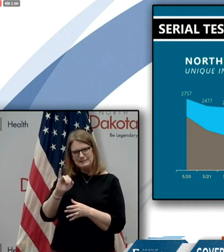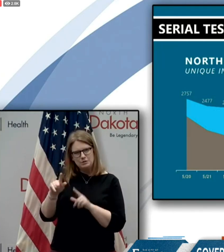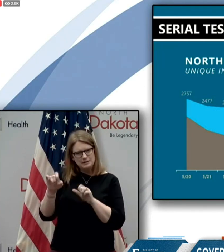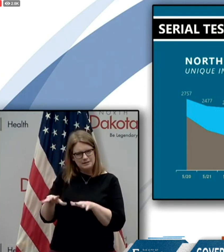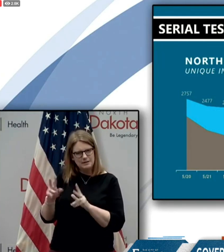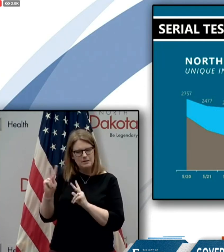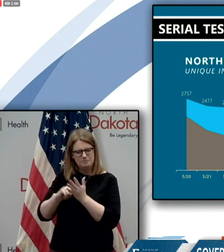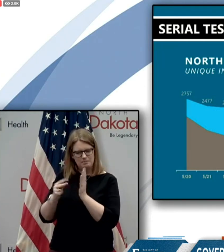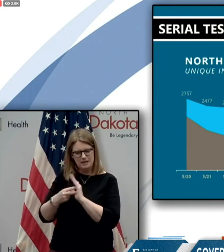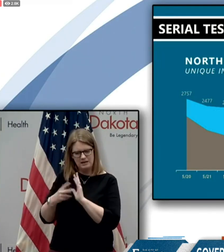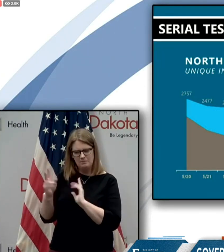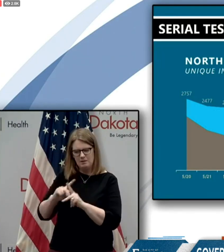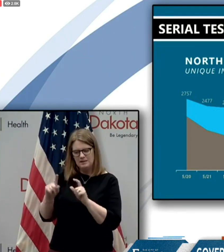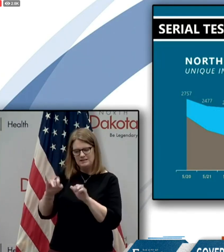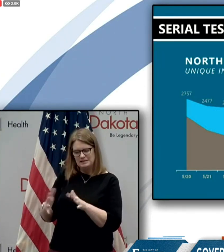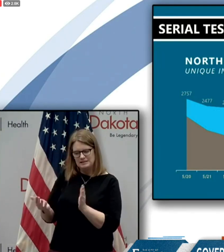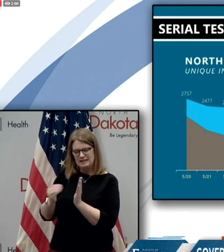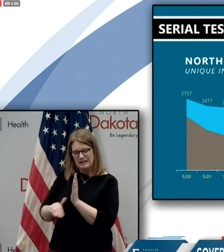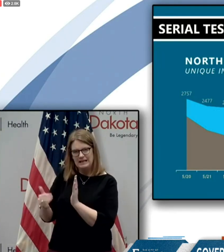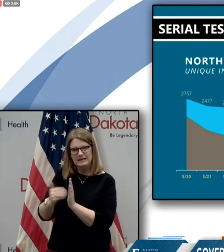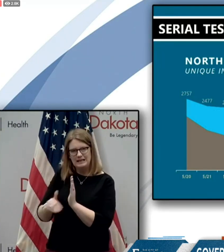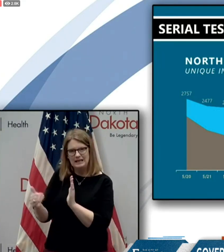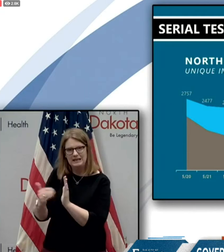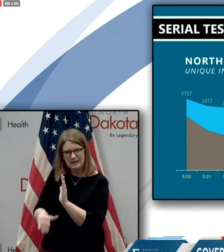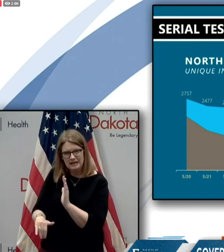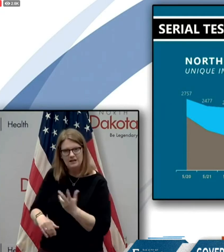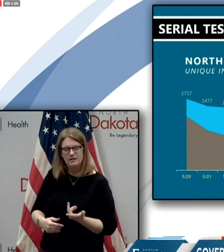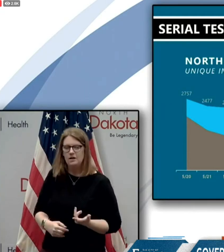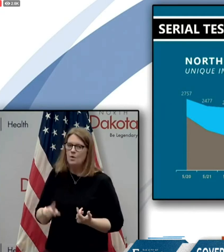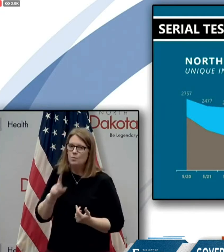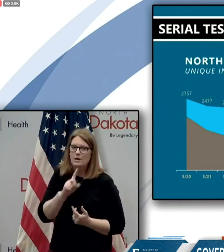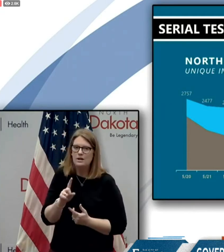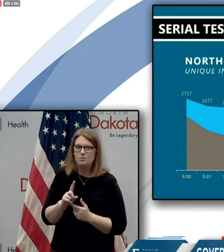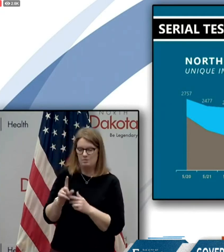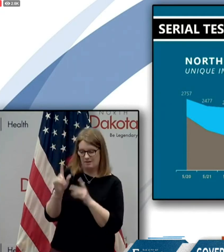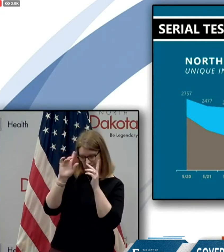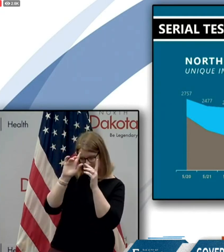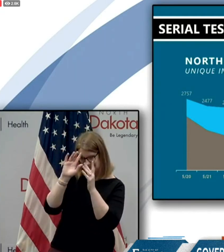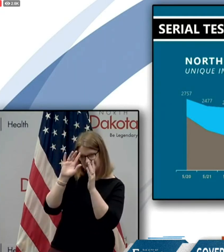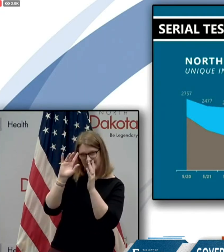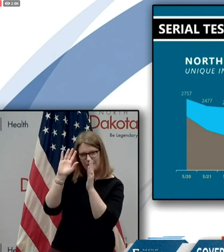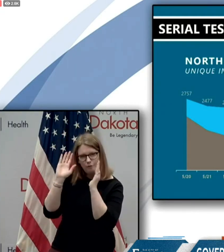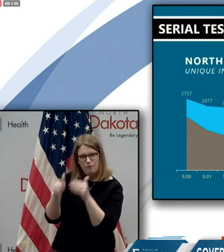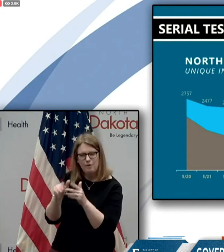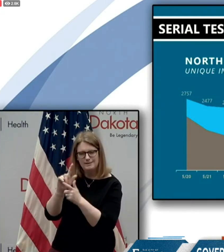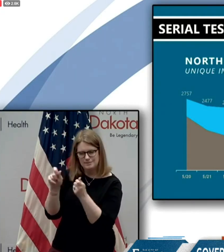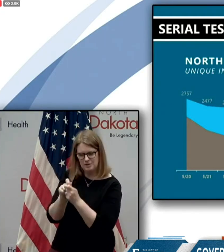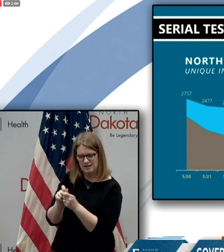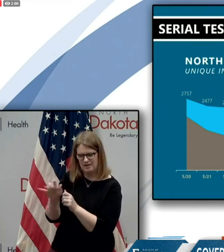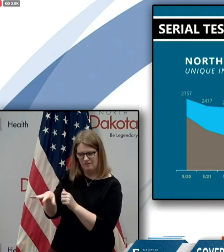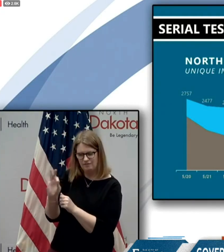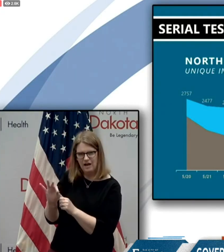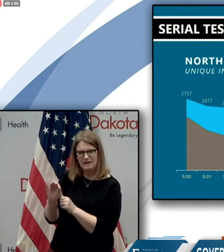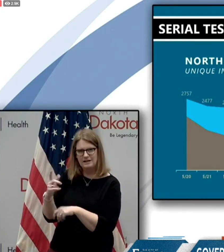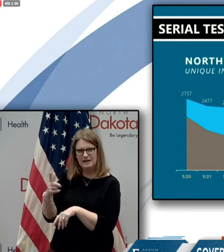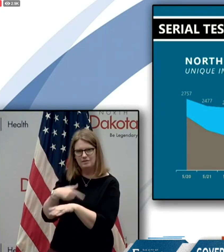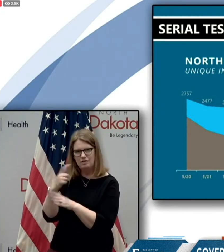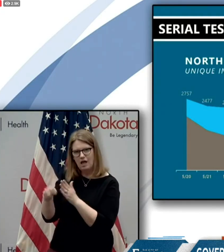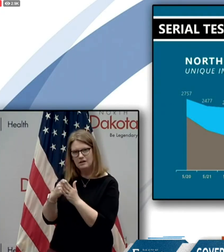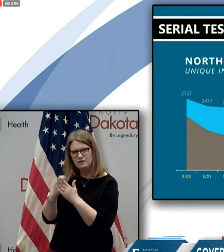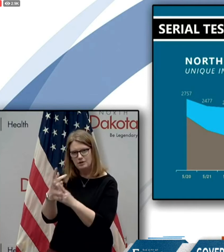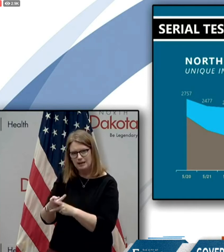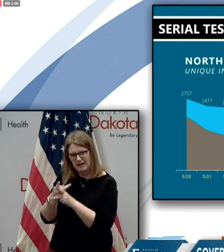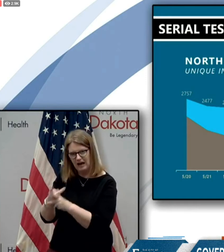to wrestle the virus to the ground within long-term care. And we're encouraged to say that Monday's